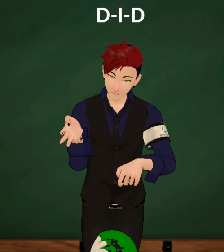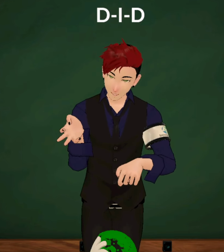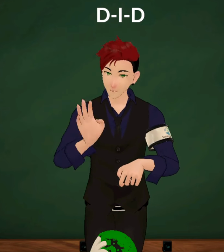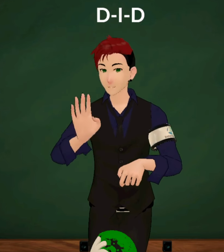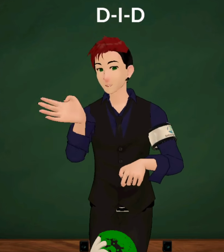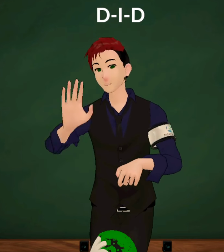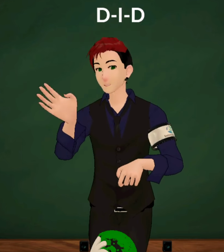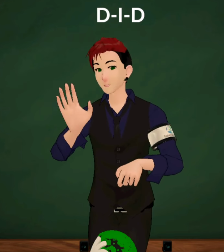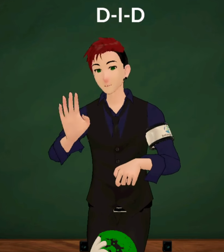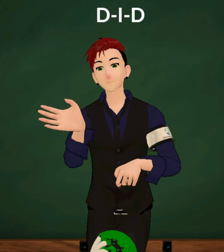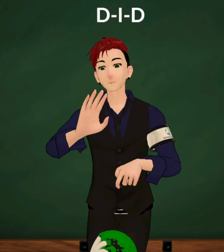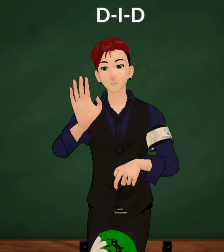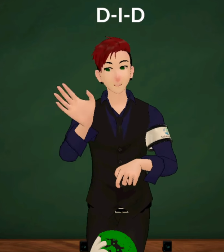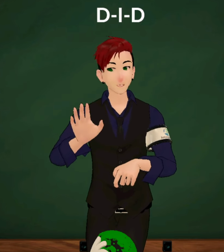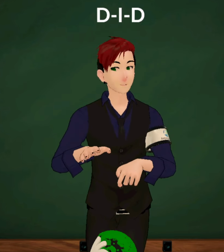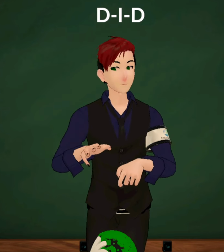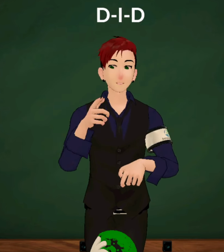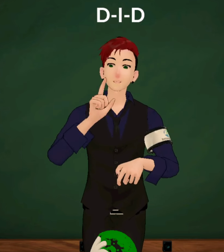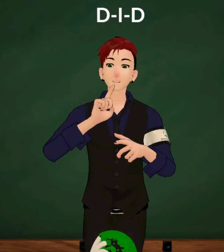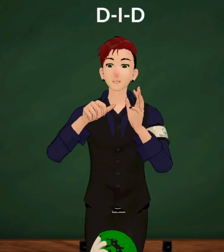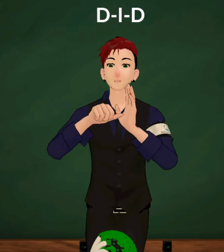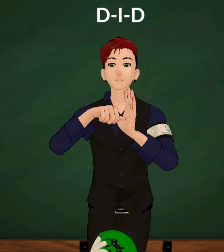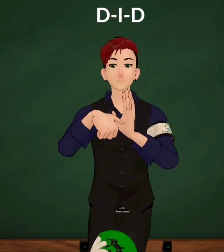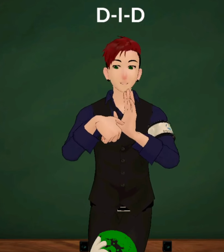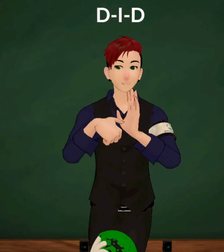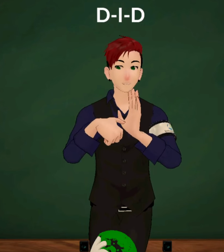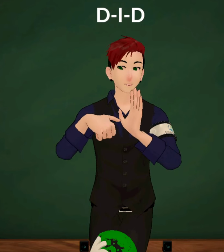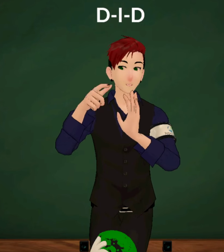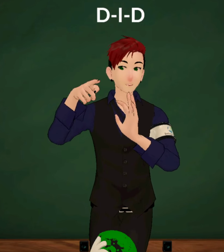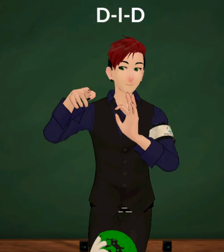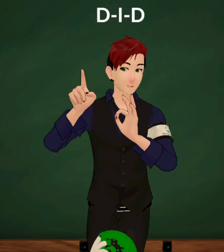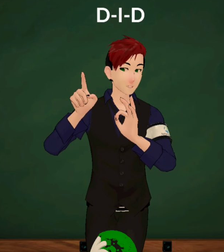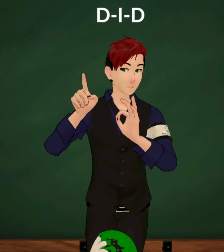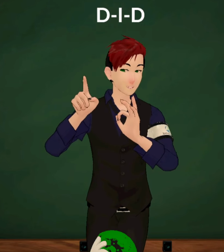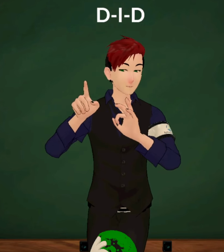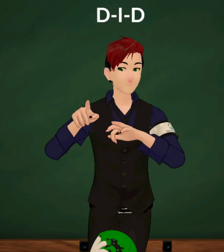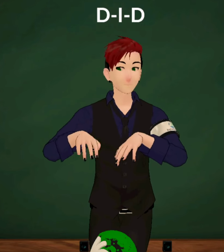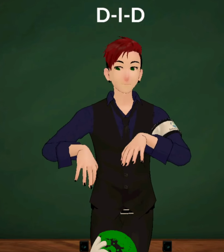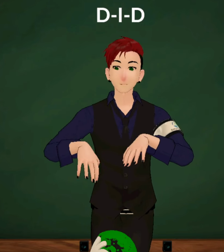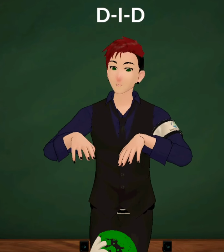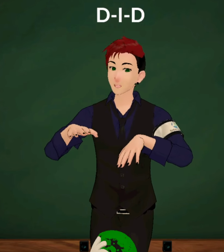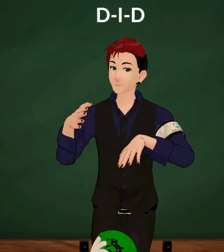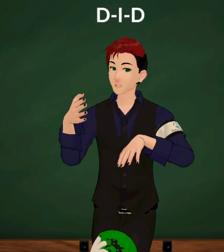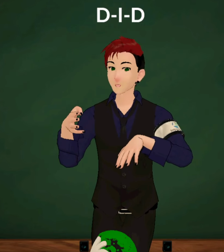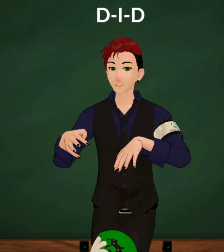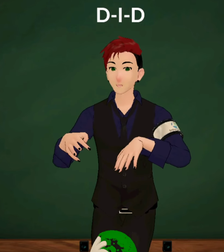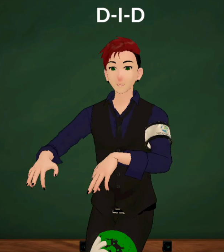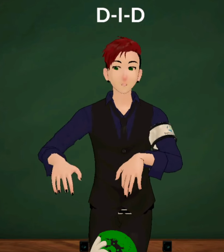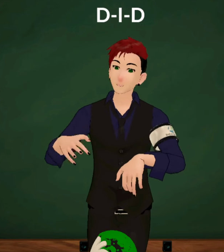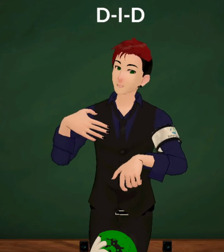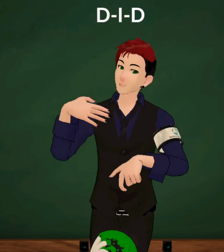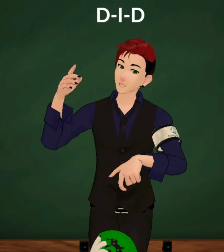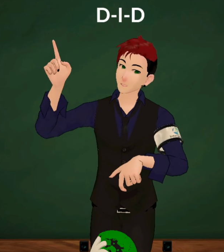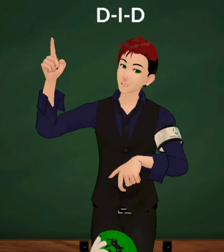have the sign for it. Anyway, the point being, if you're trying to emphasize the word did, oh, did you do this? You can be like, I